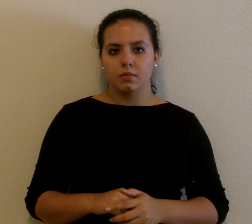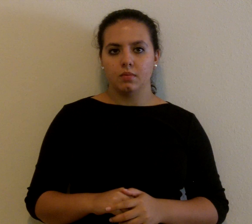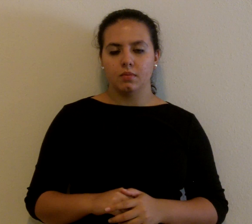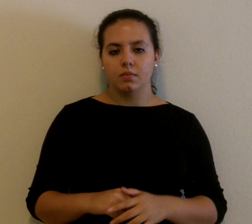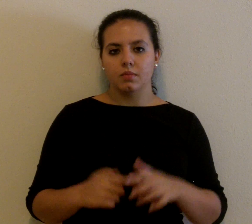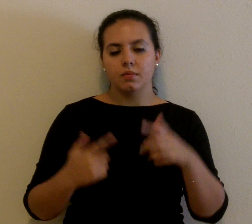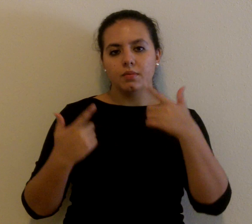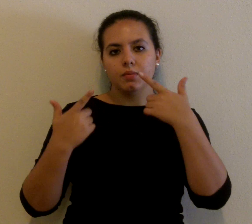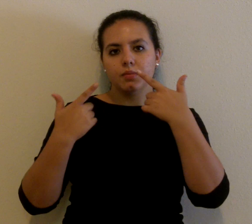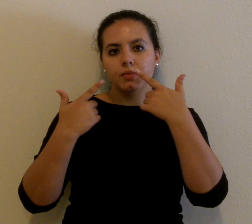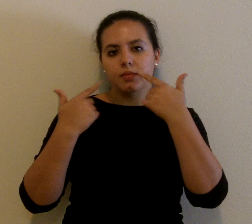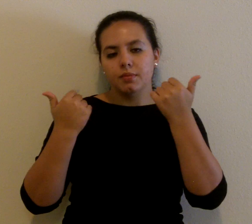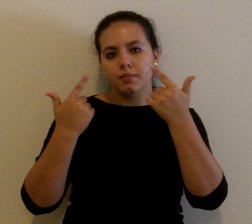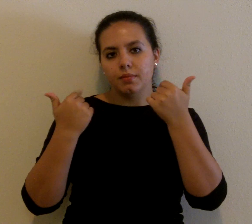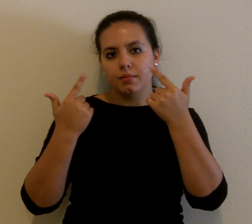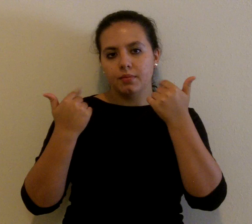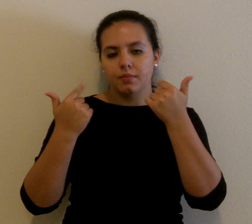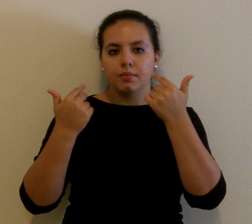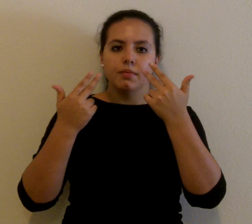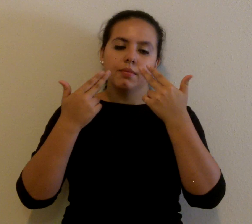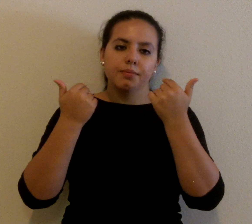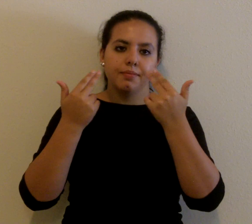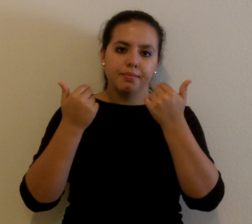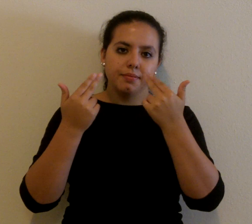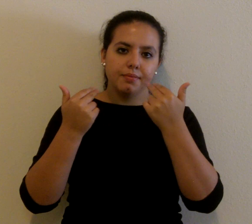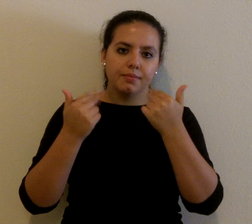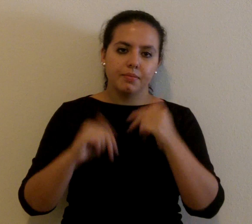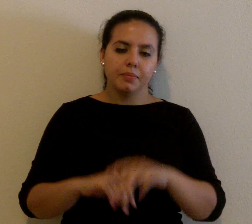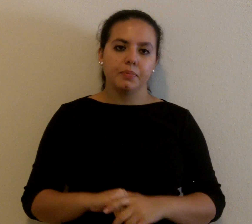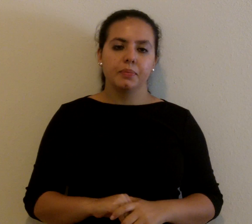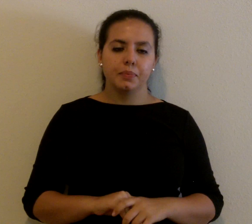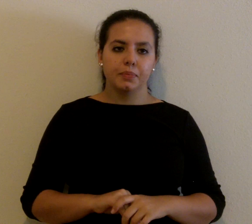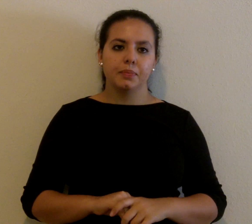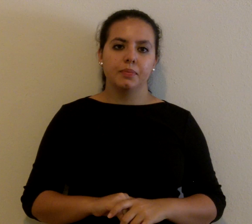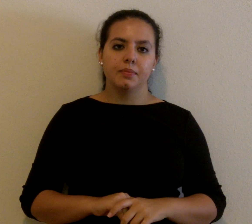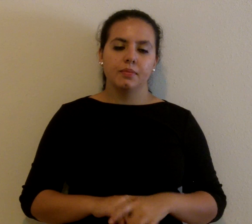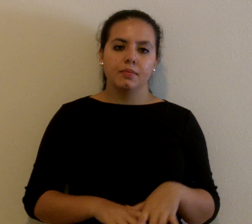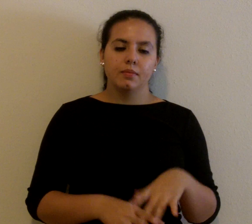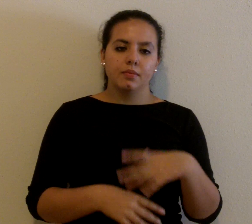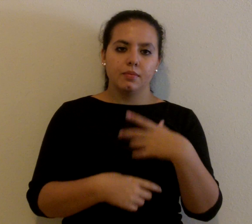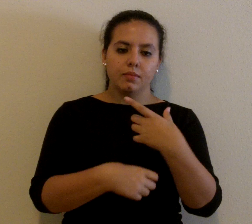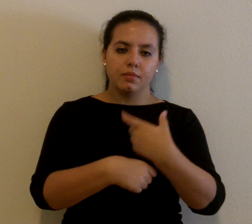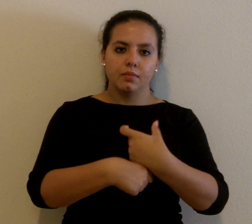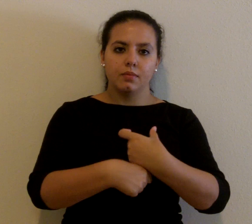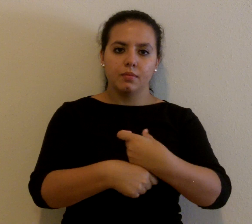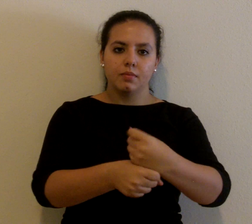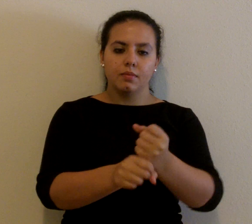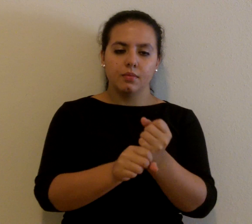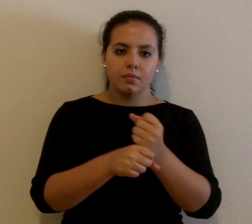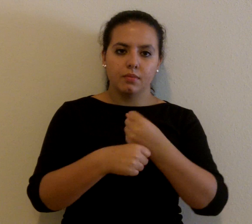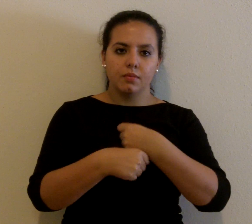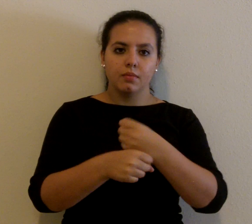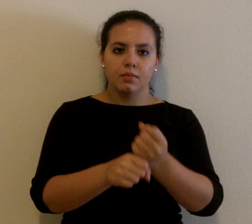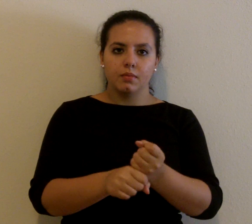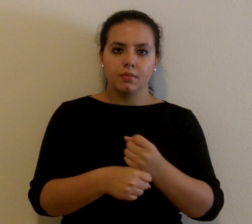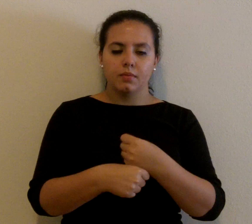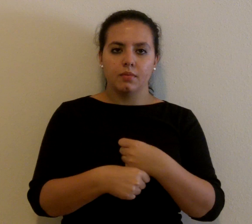Laugh. We're showing the laughter. Laughter. Make. This is when you actually make something.